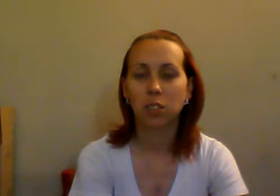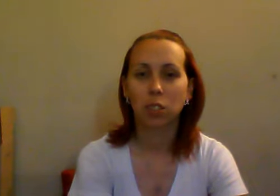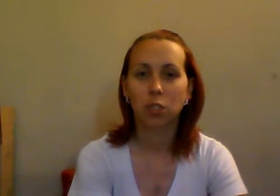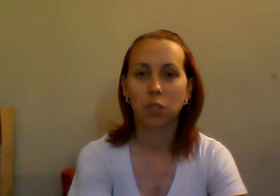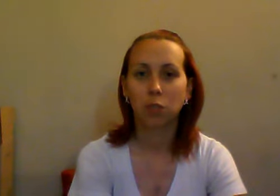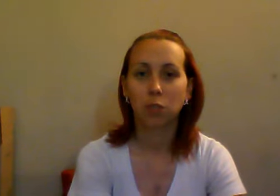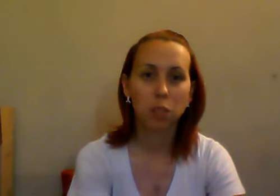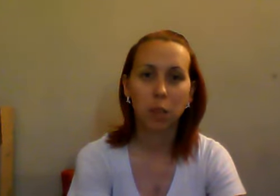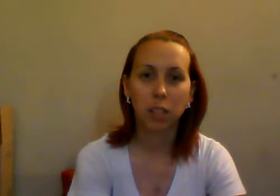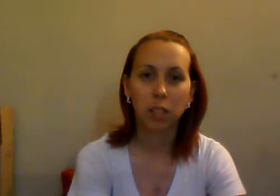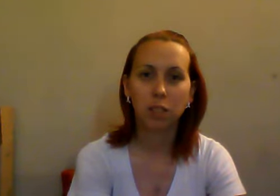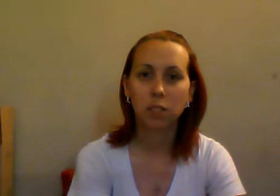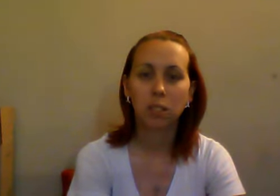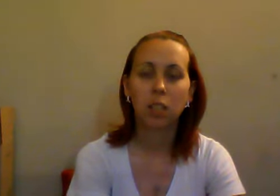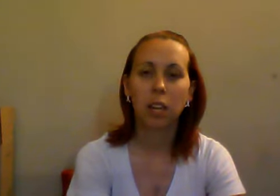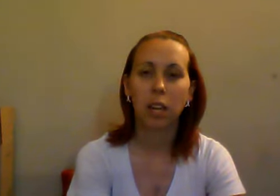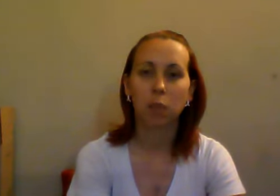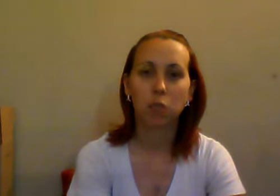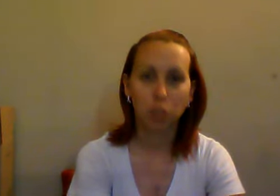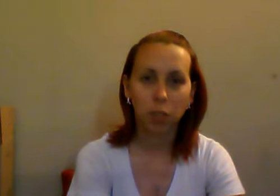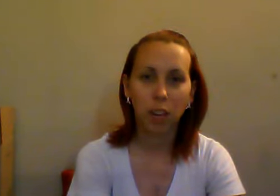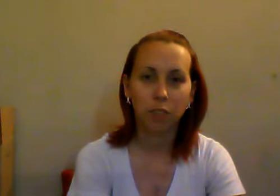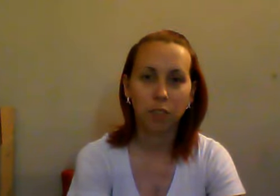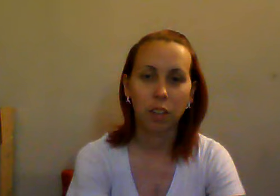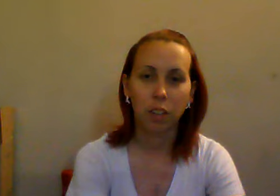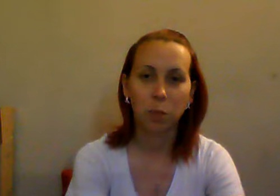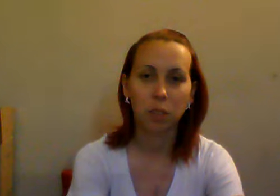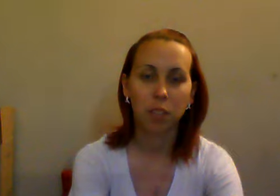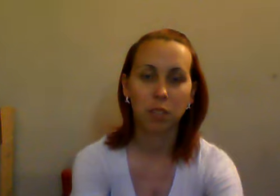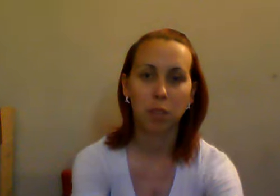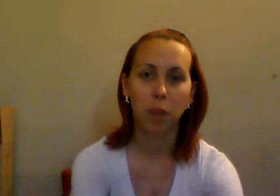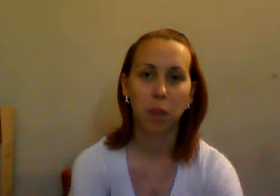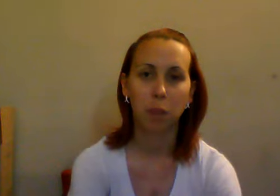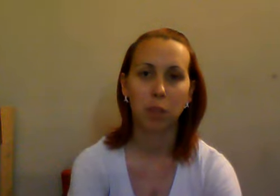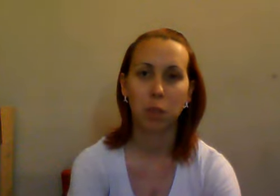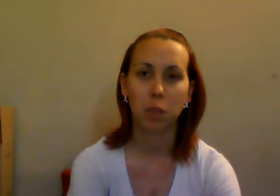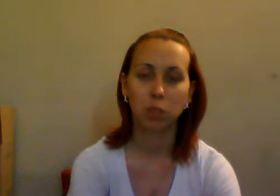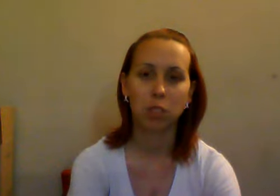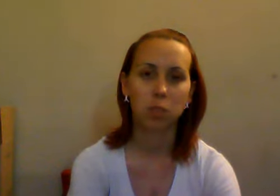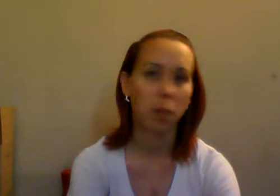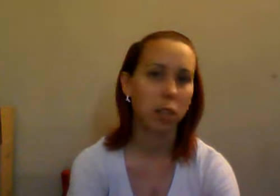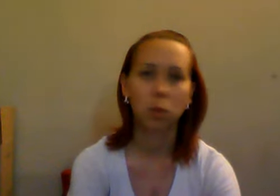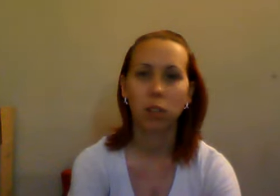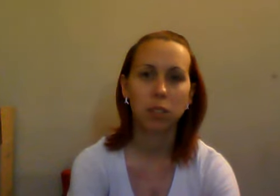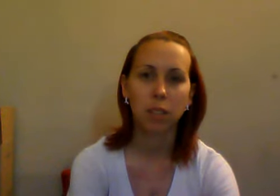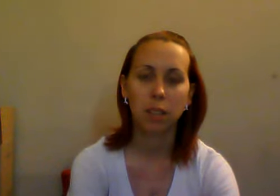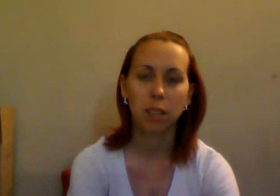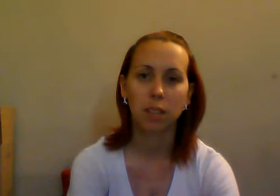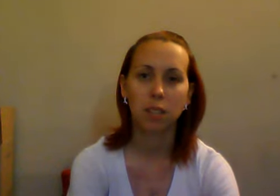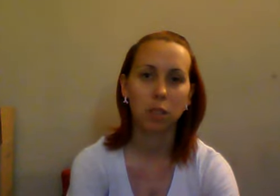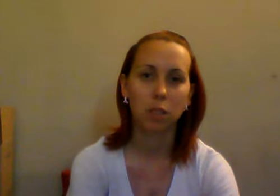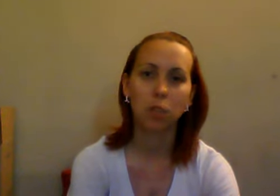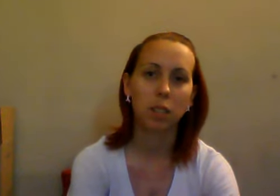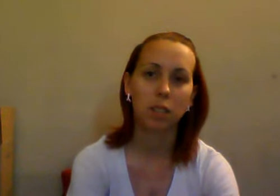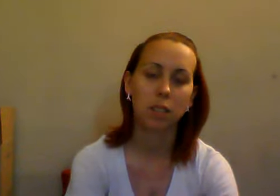search finger spelling, and I'm sure you'll have a number of videos that pop up that are people just spelling words and then seeing if you can guess them.